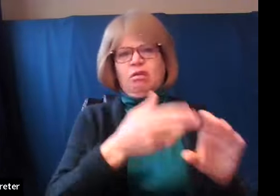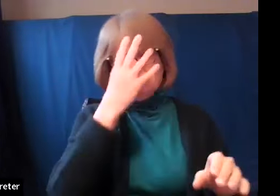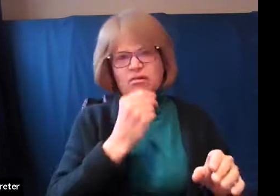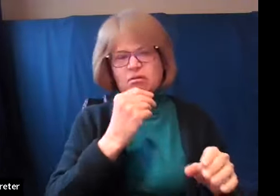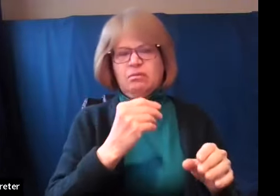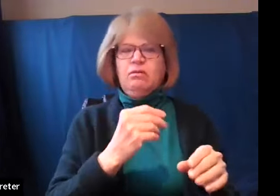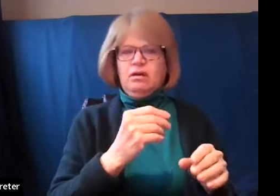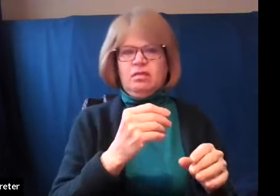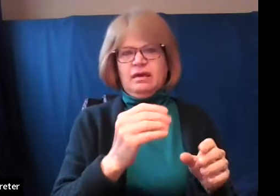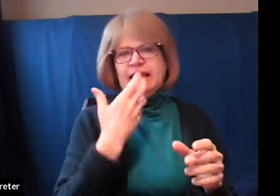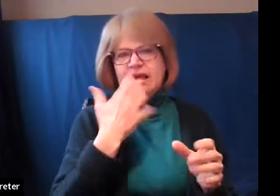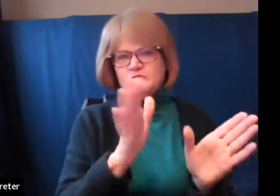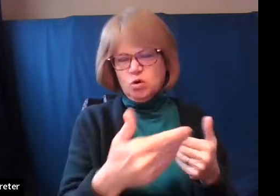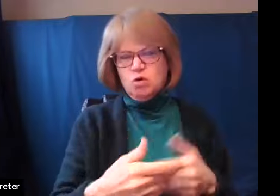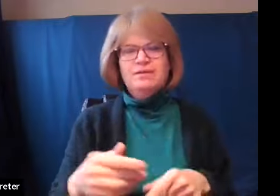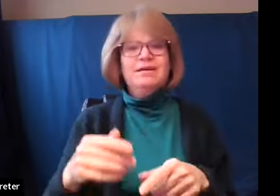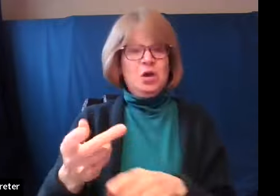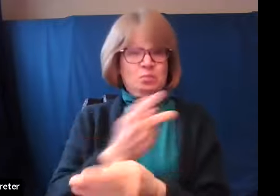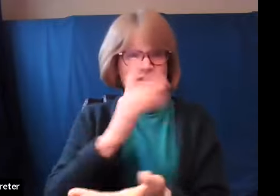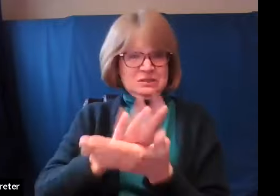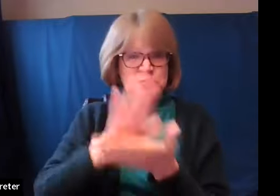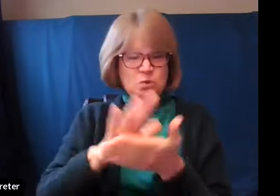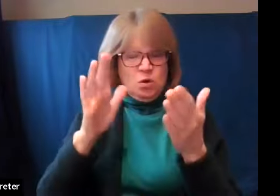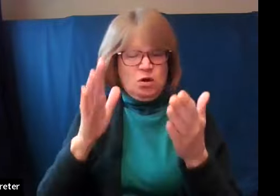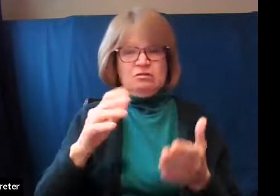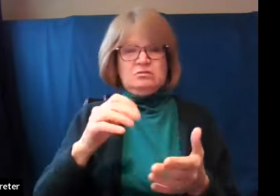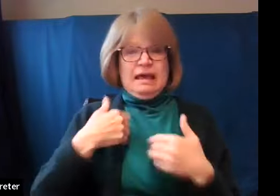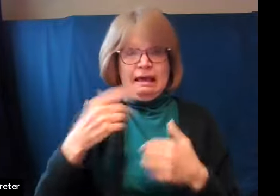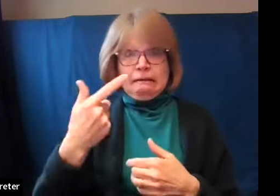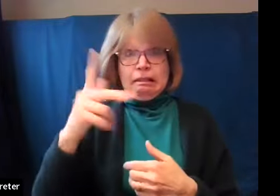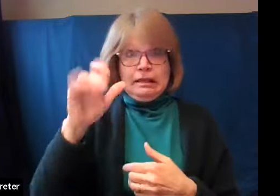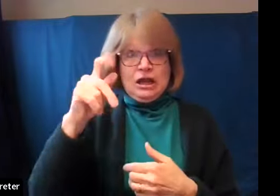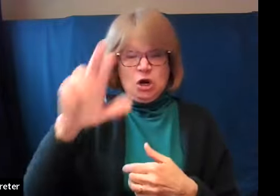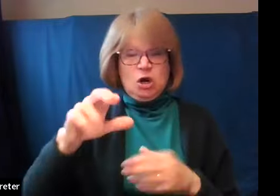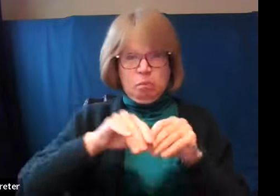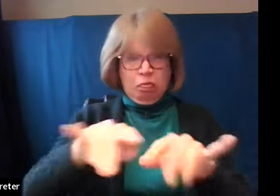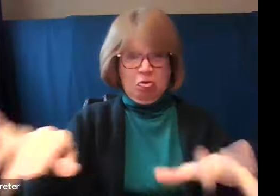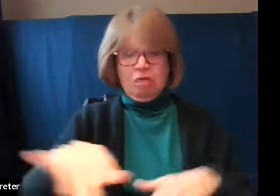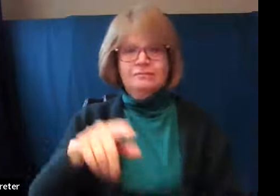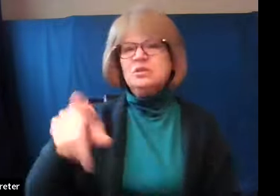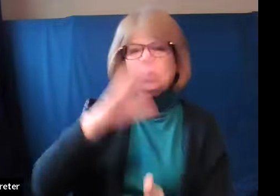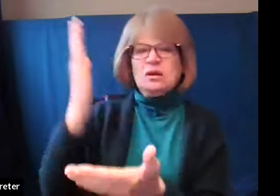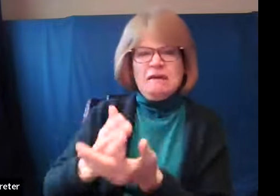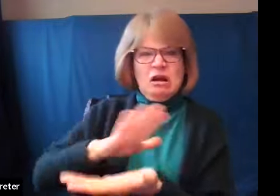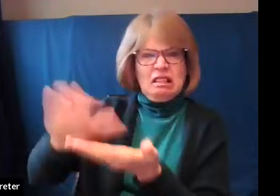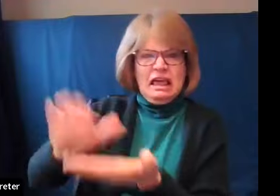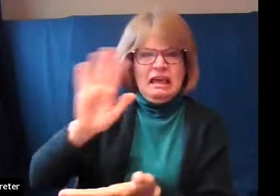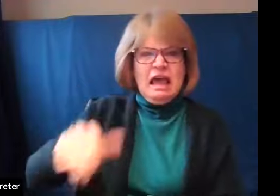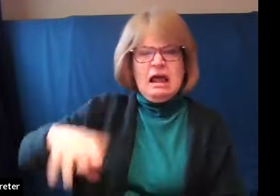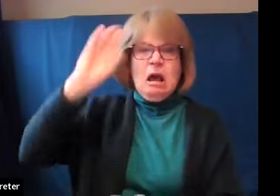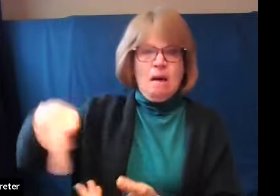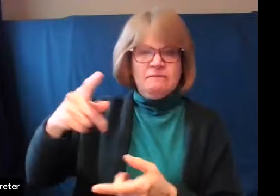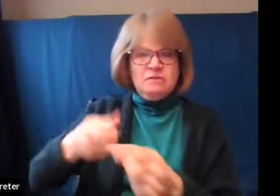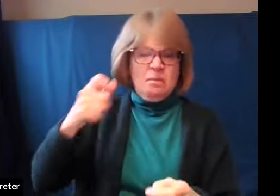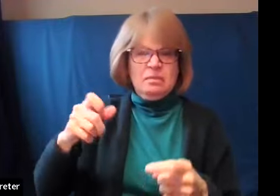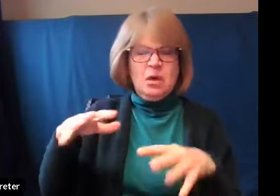approve of the preschoolers making crafts that spilled glitter onto the rugs. "You'll never get those little sparkly things out of that tight